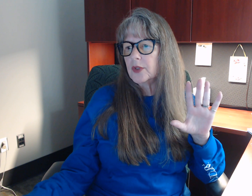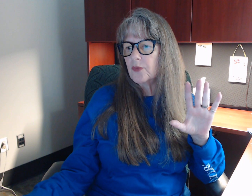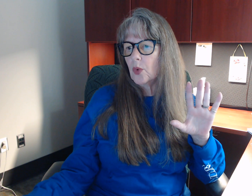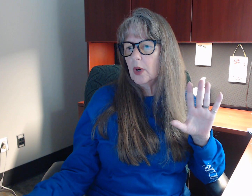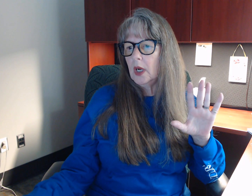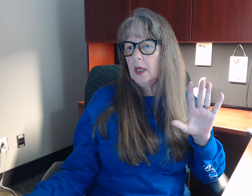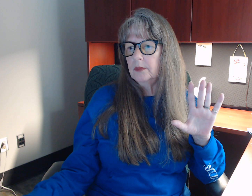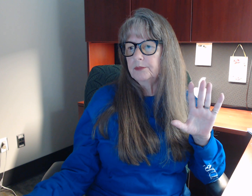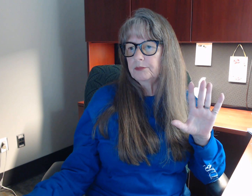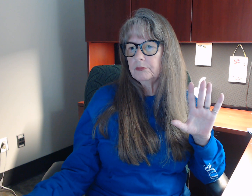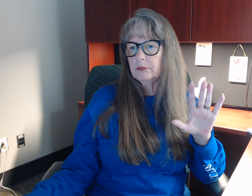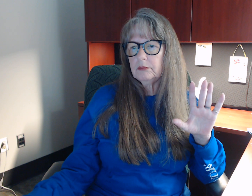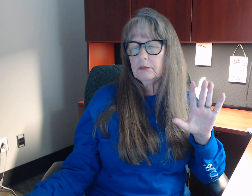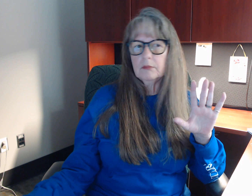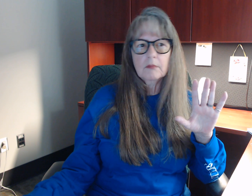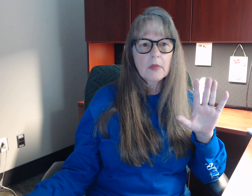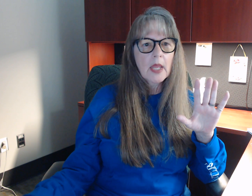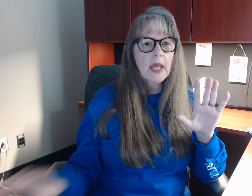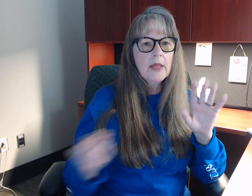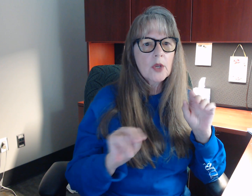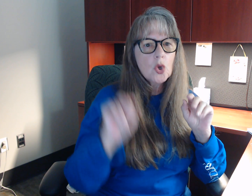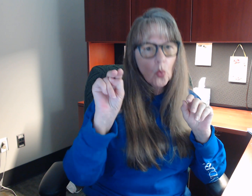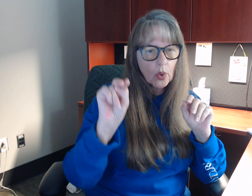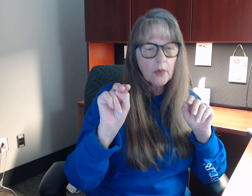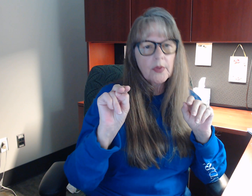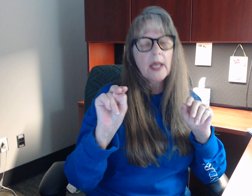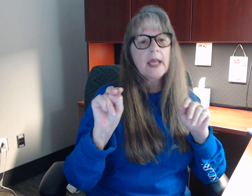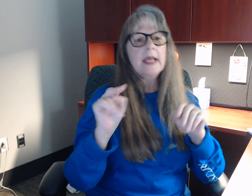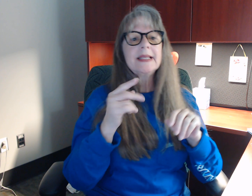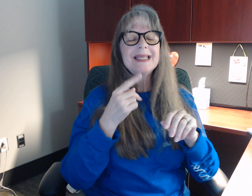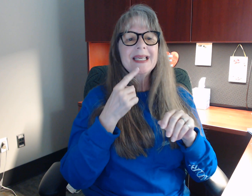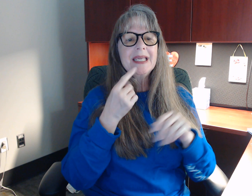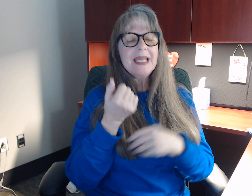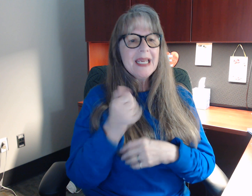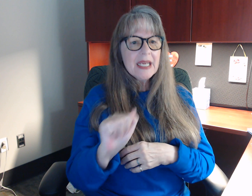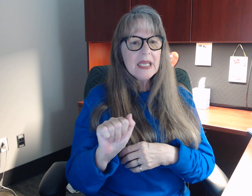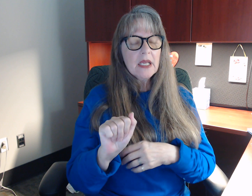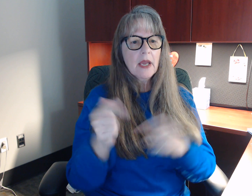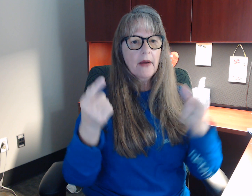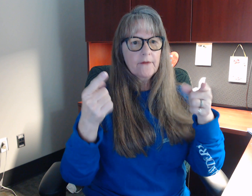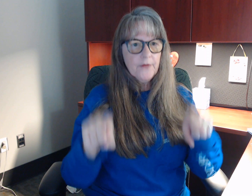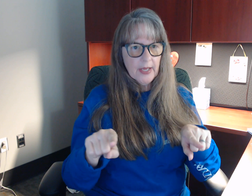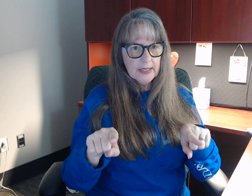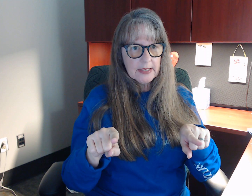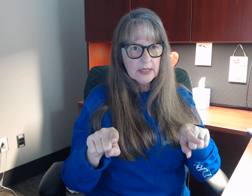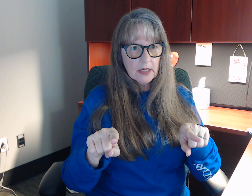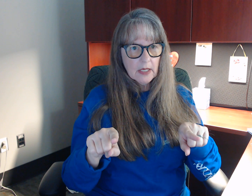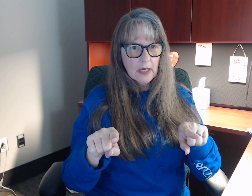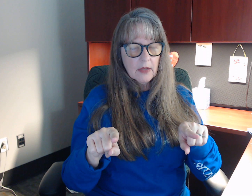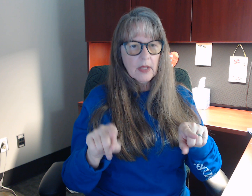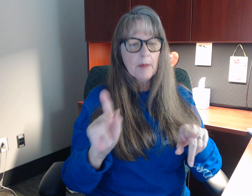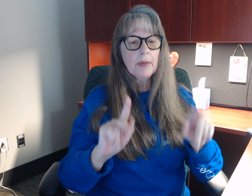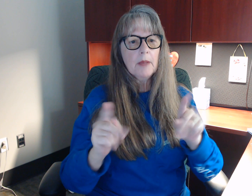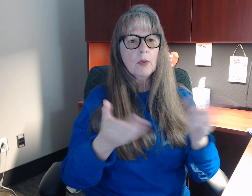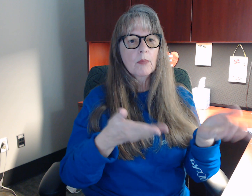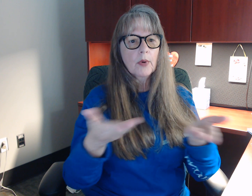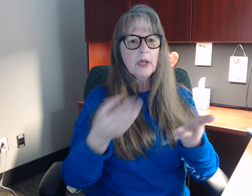for in the North, it's any event that people bring food